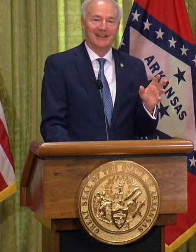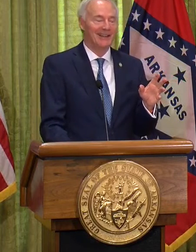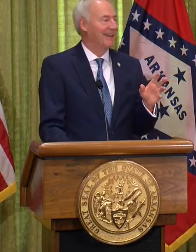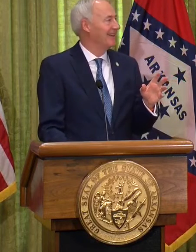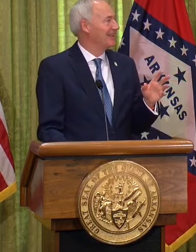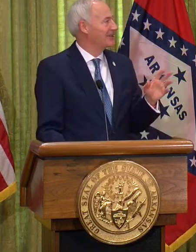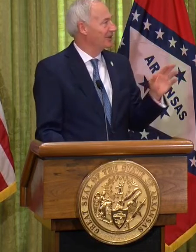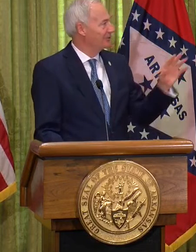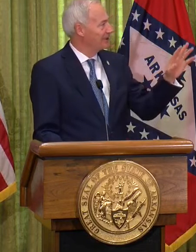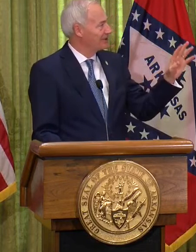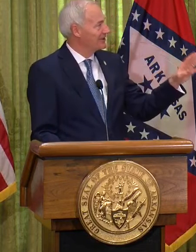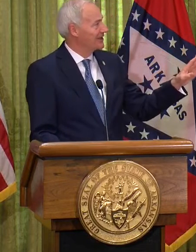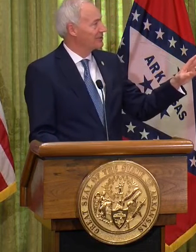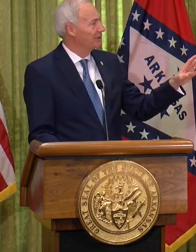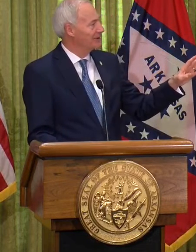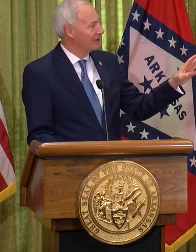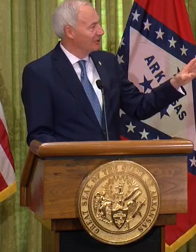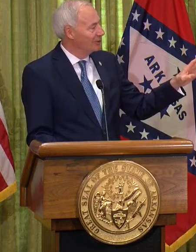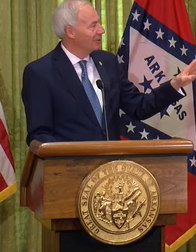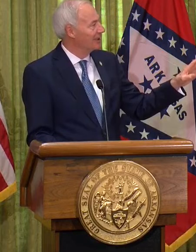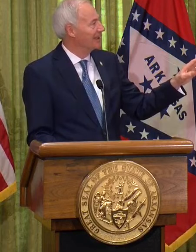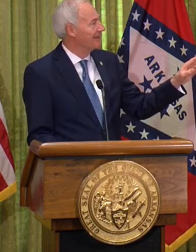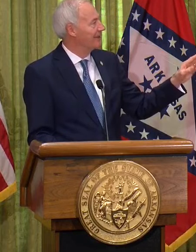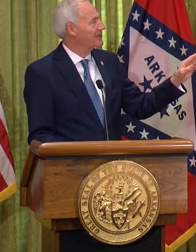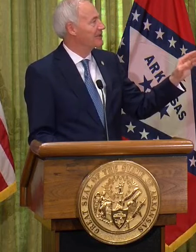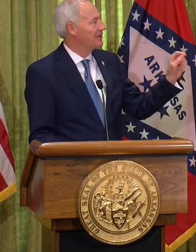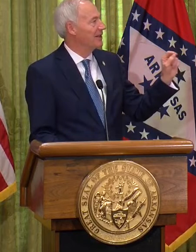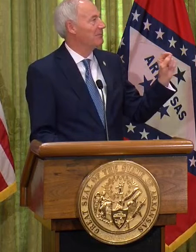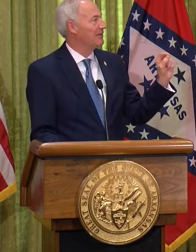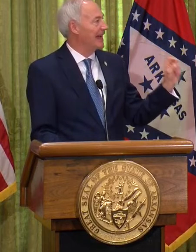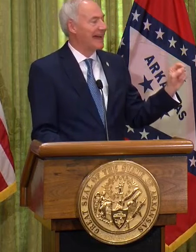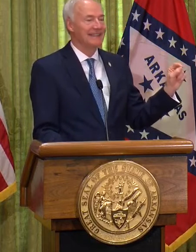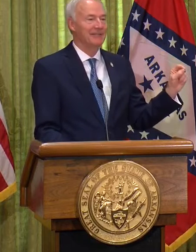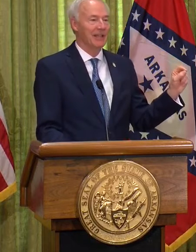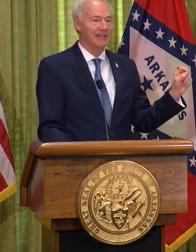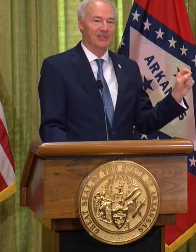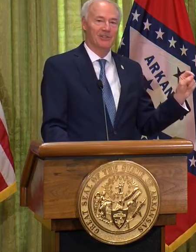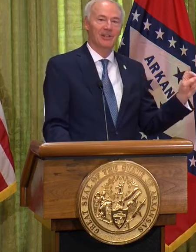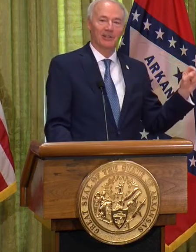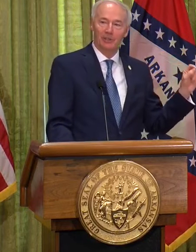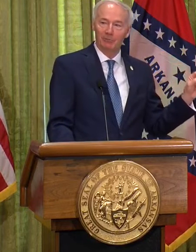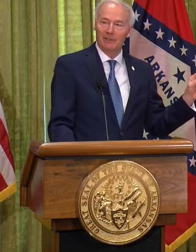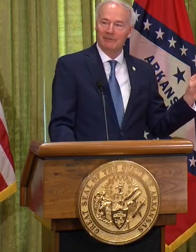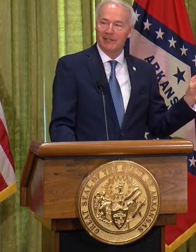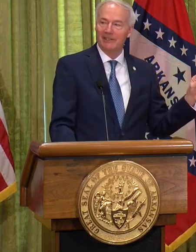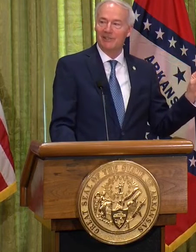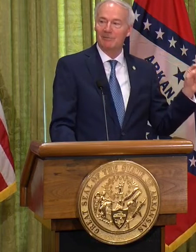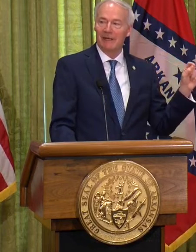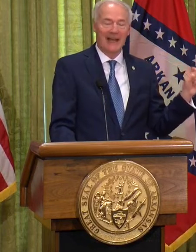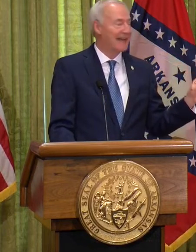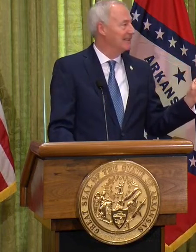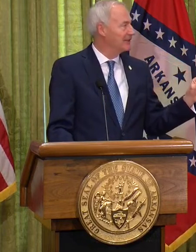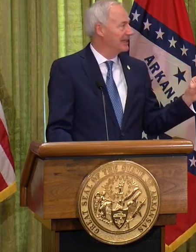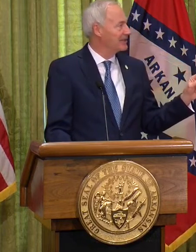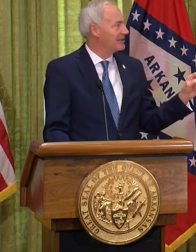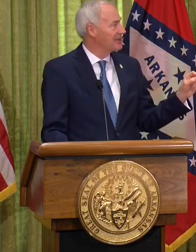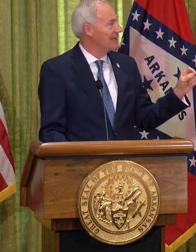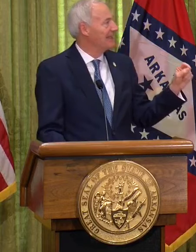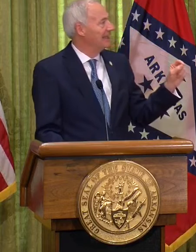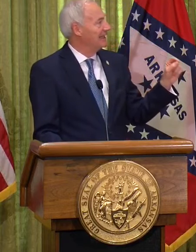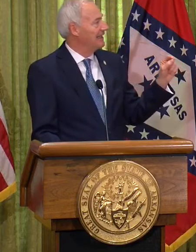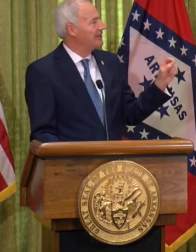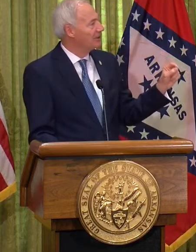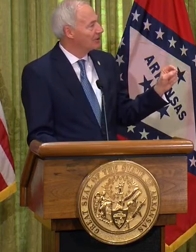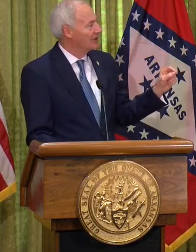today, and so this one is a new one, and this is the number of active cases, not cumulative cases, but active